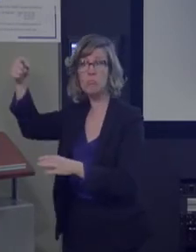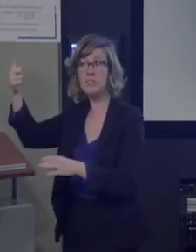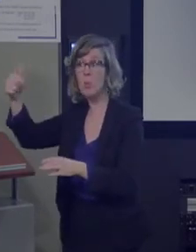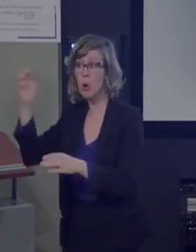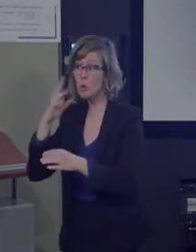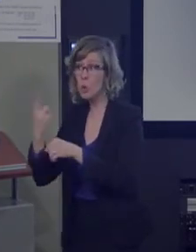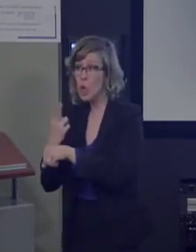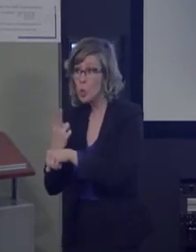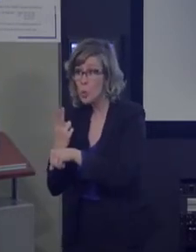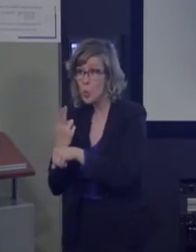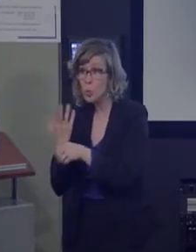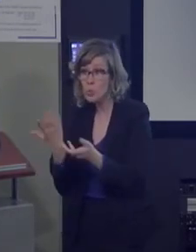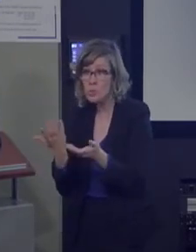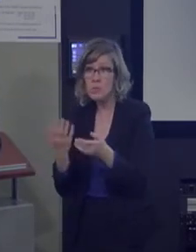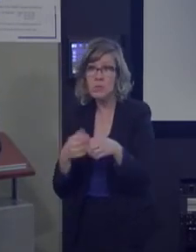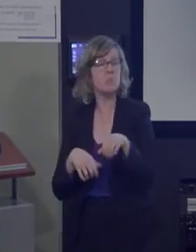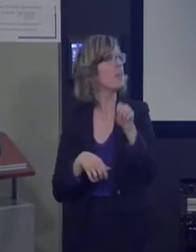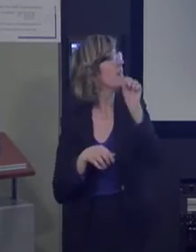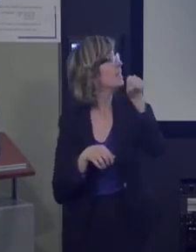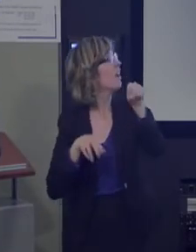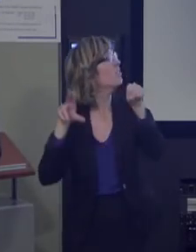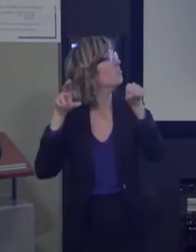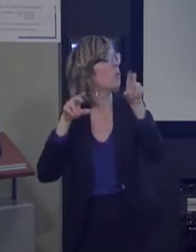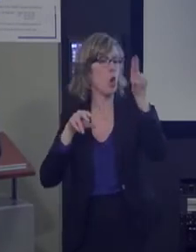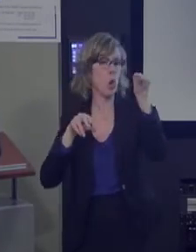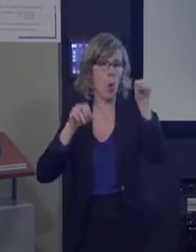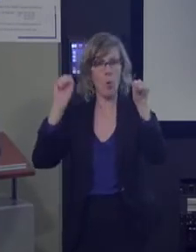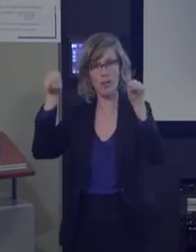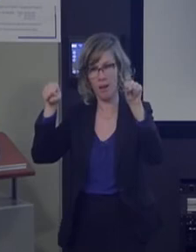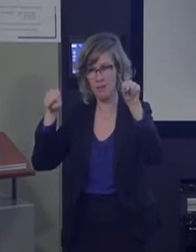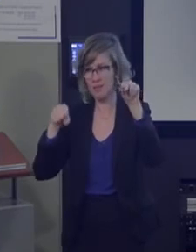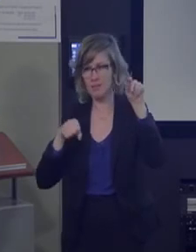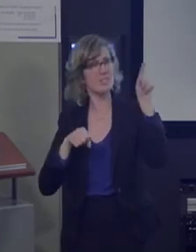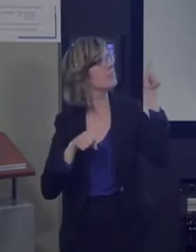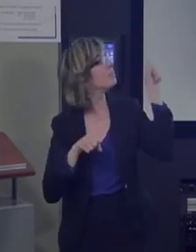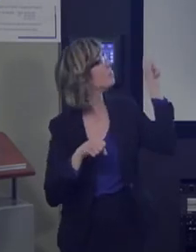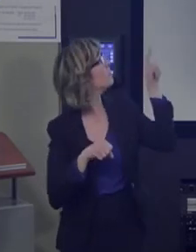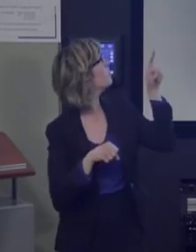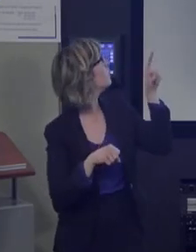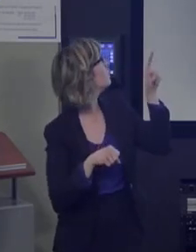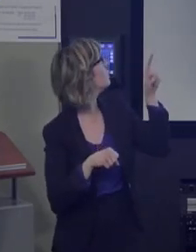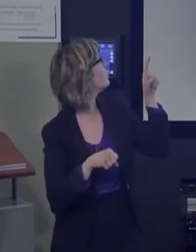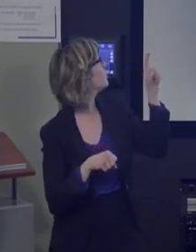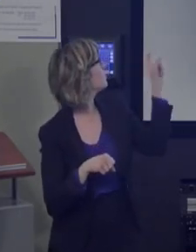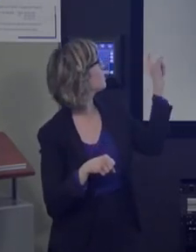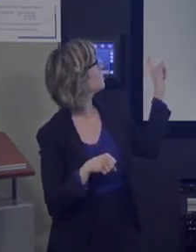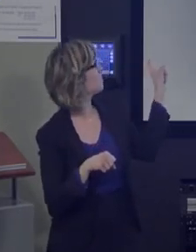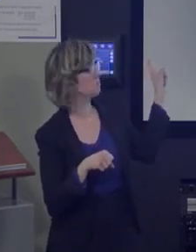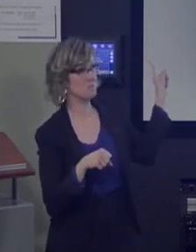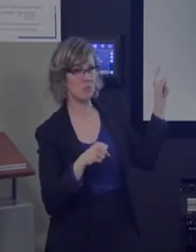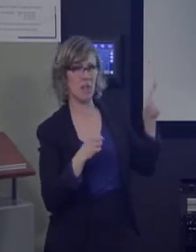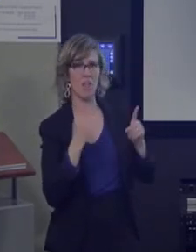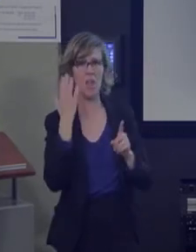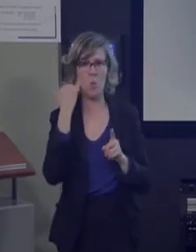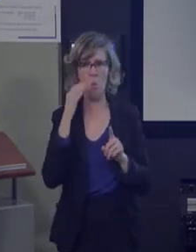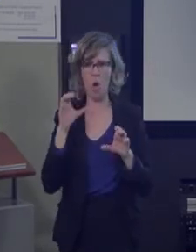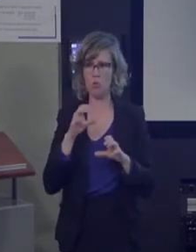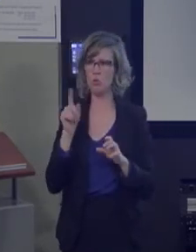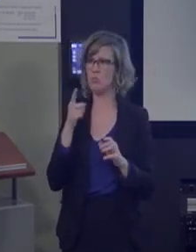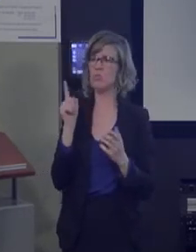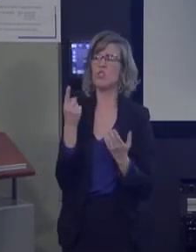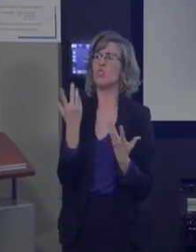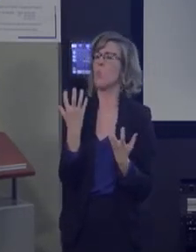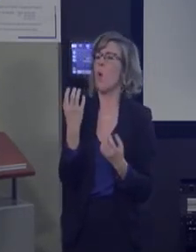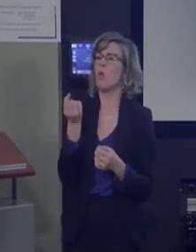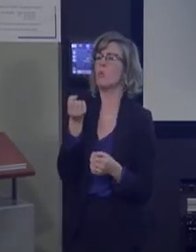yes. Another question, is the research inspired by quest for understanding? And the answer to that could be no